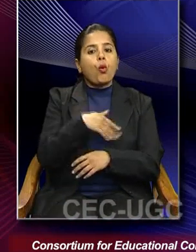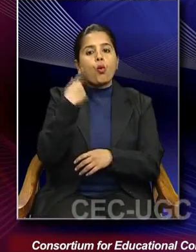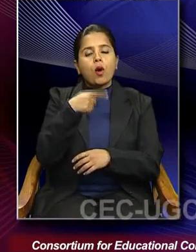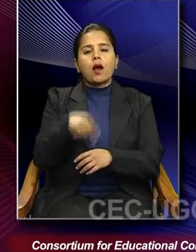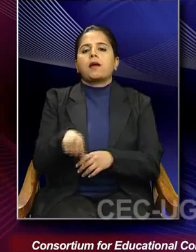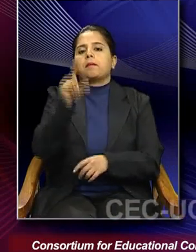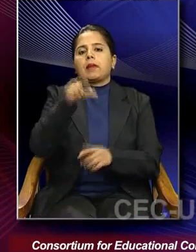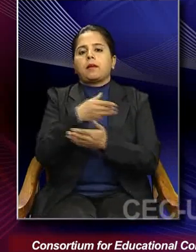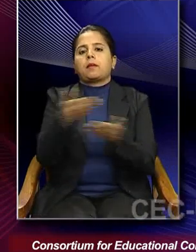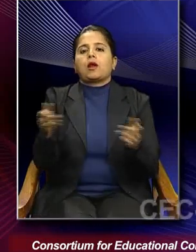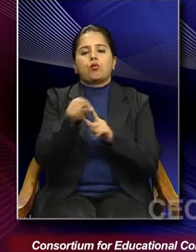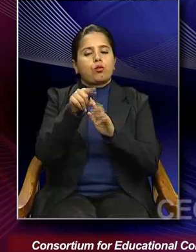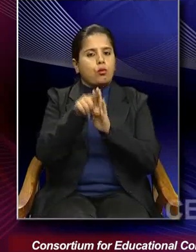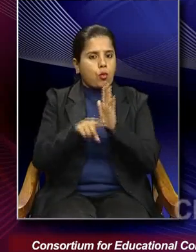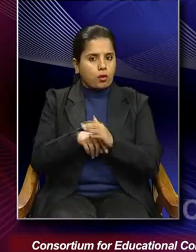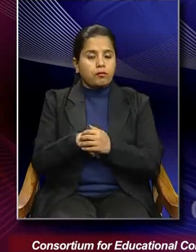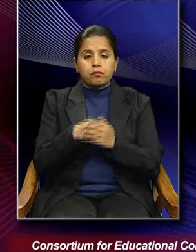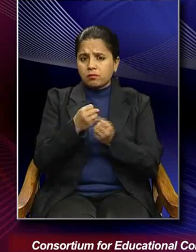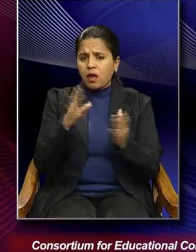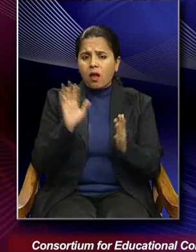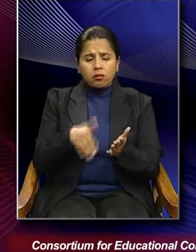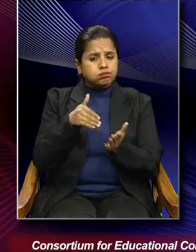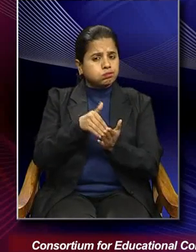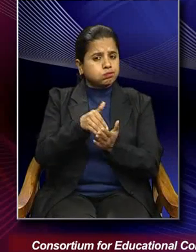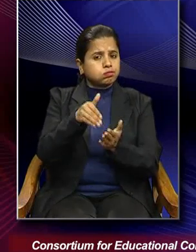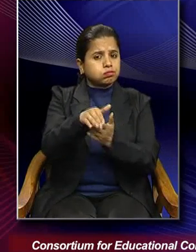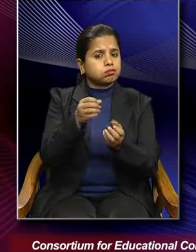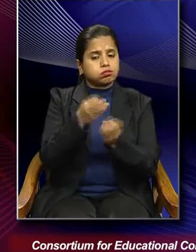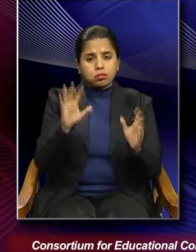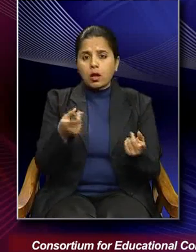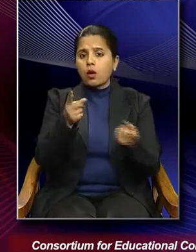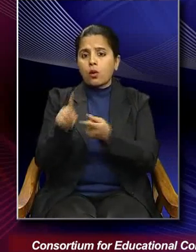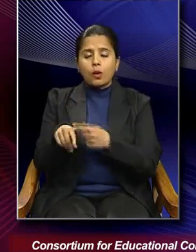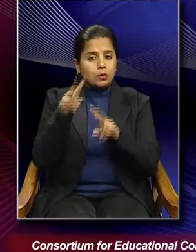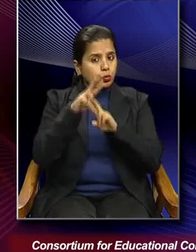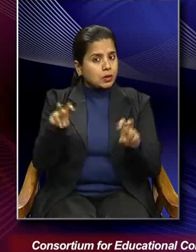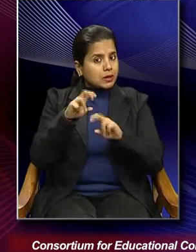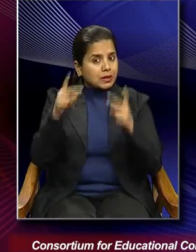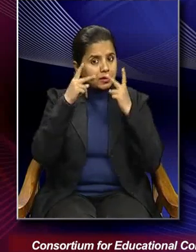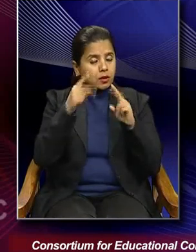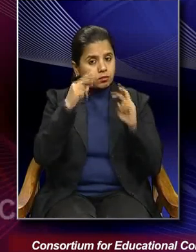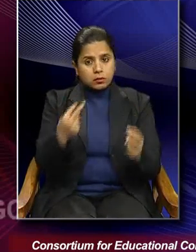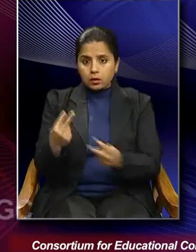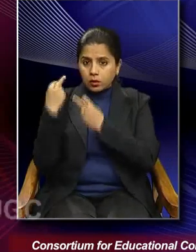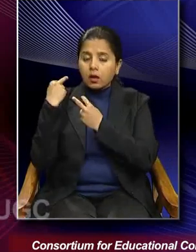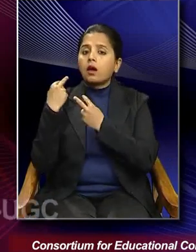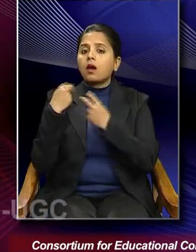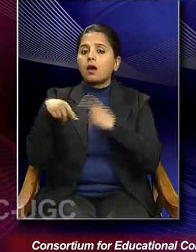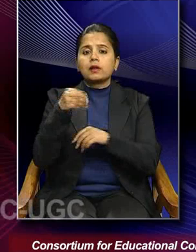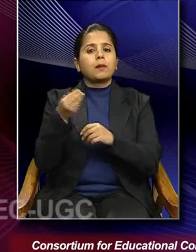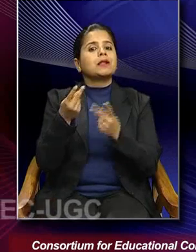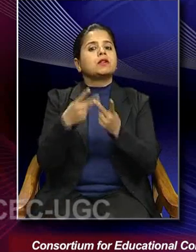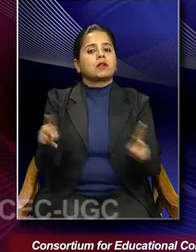policy. There are several instances and there are several case studies to reflect that particular